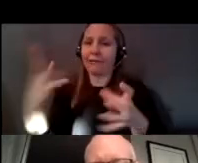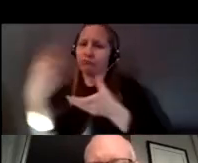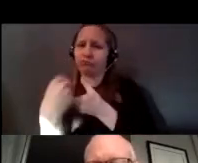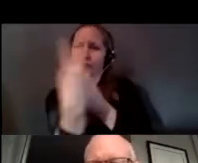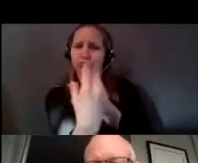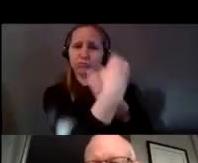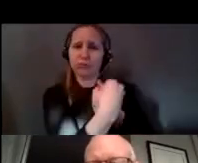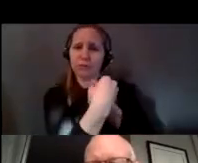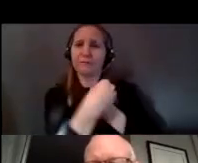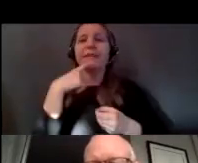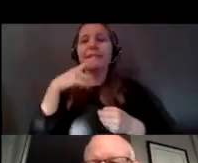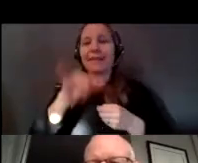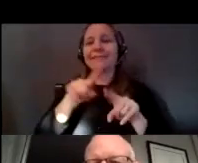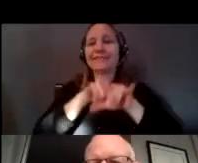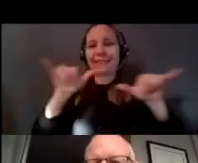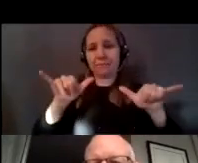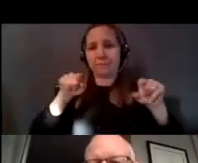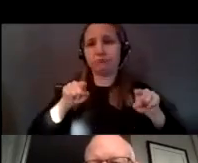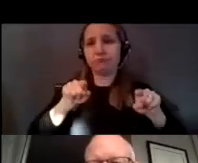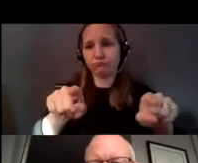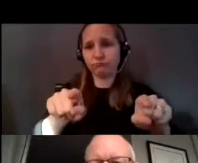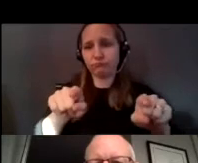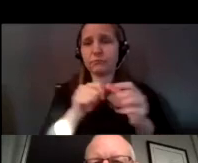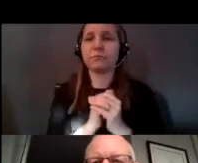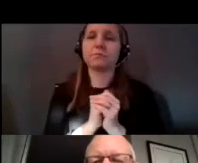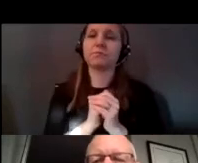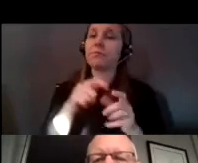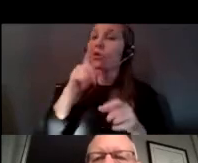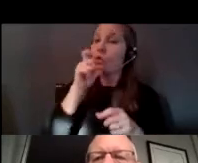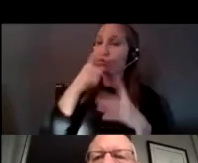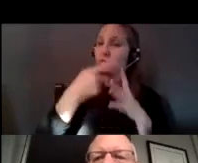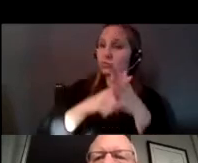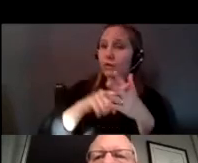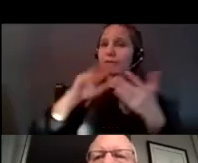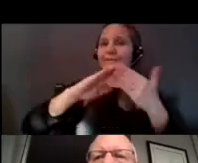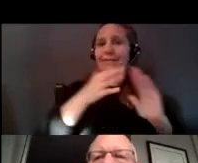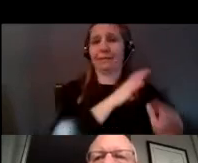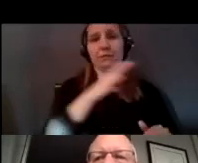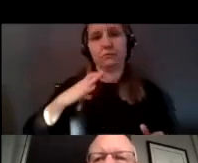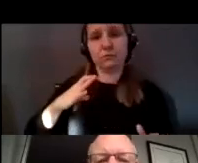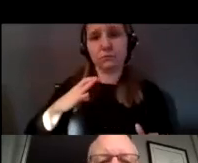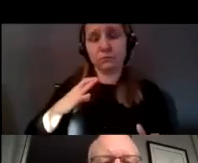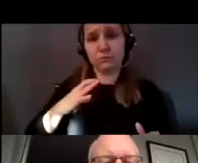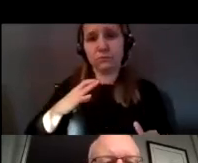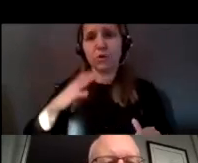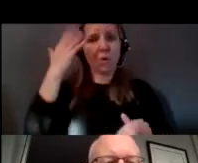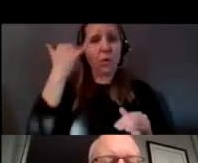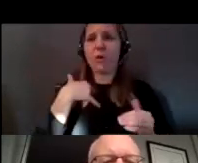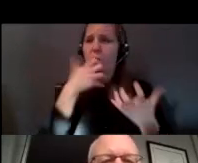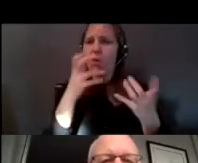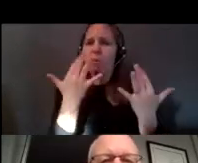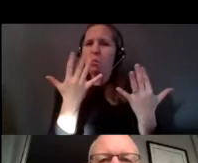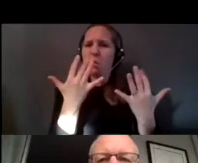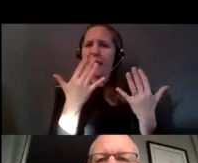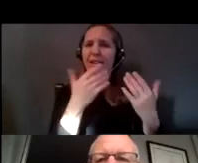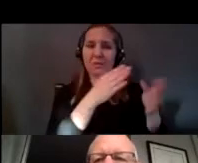well being initiated by, in many cases, by the City Council, so that we're not waiting for the end of the plan